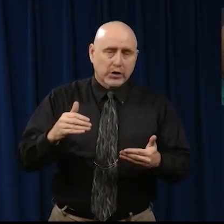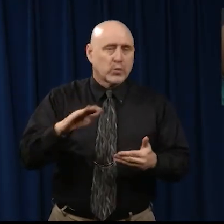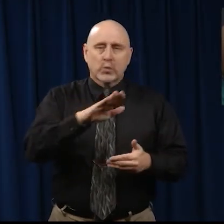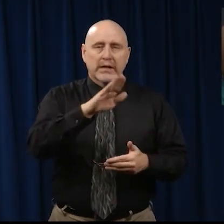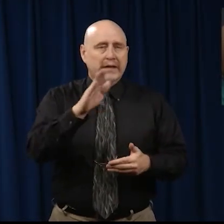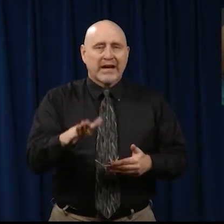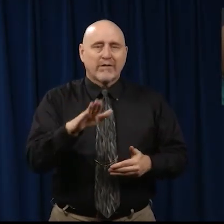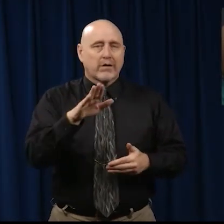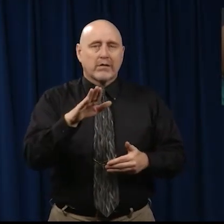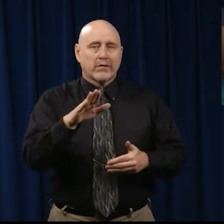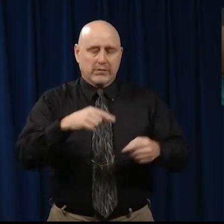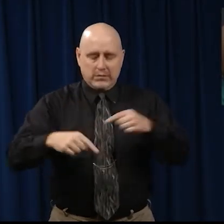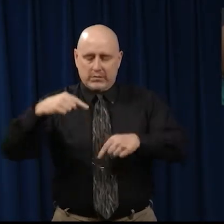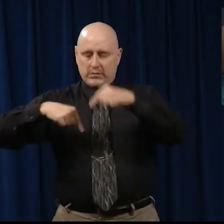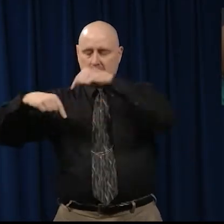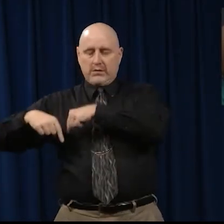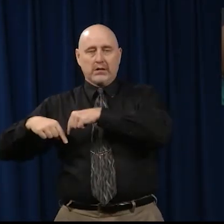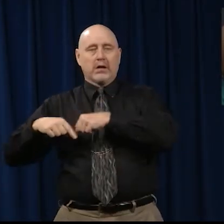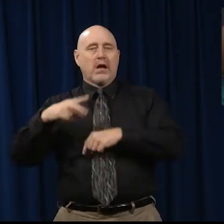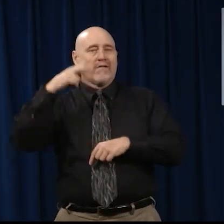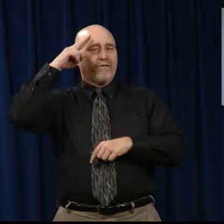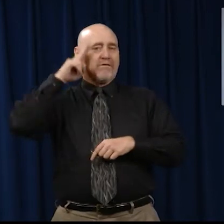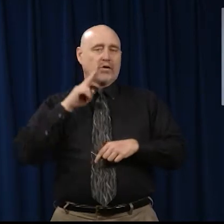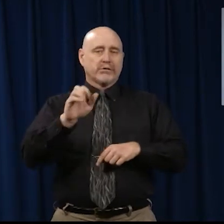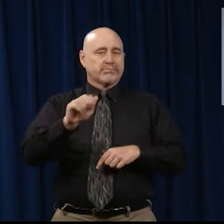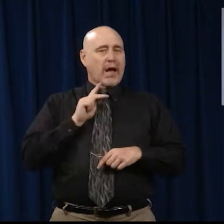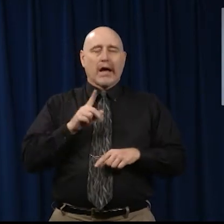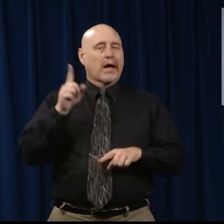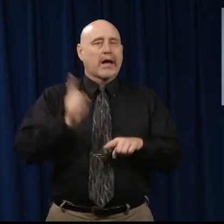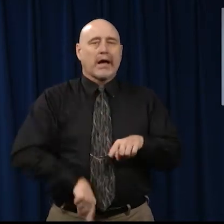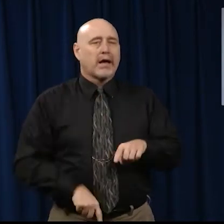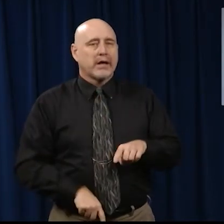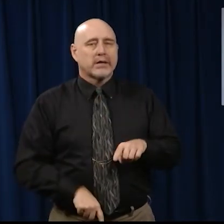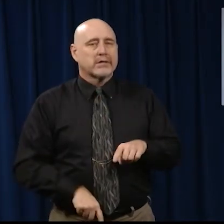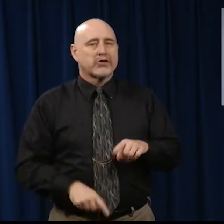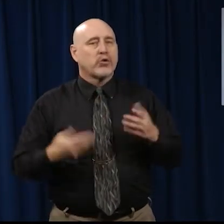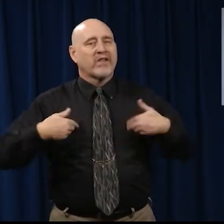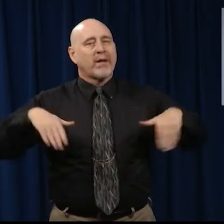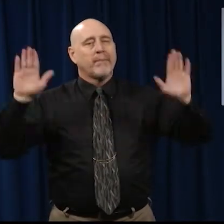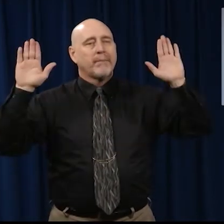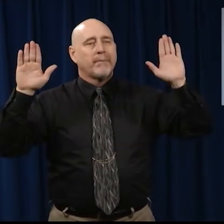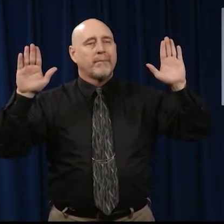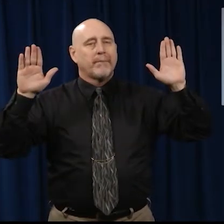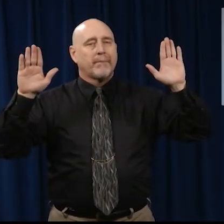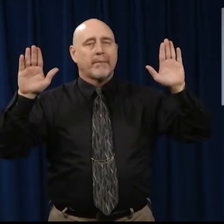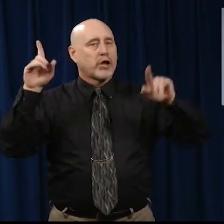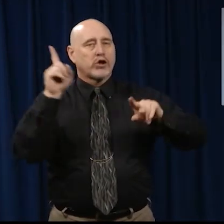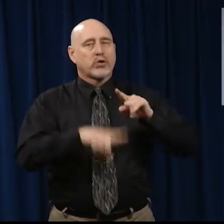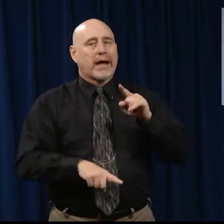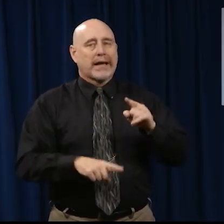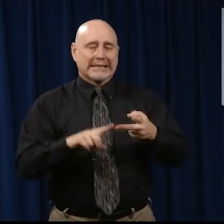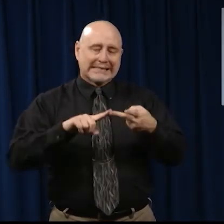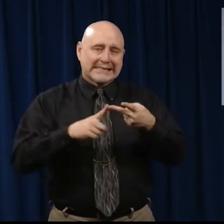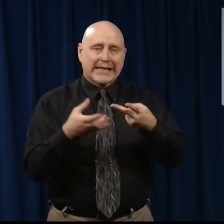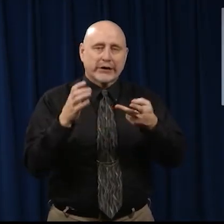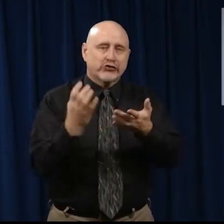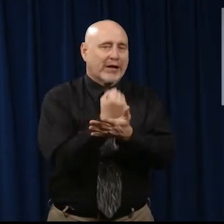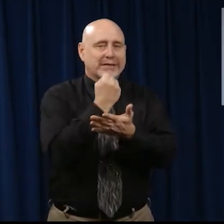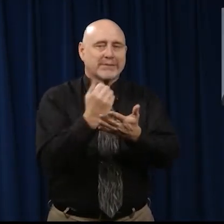you will never be able to take your virginity back. It's something that you give up. It's not something that you get a